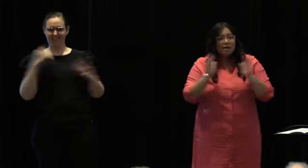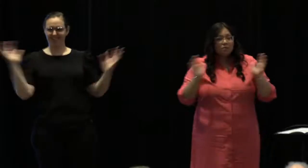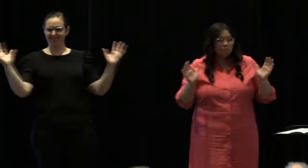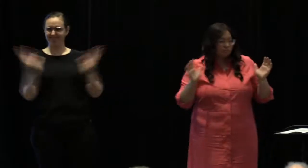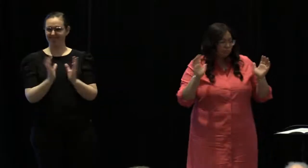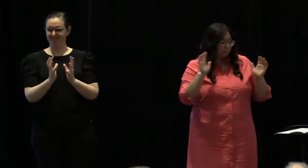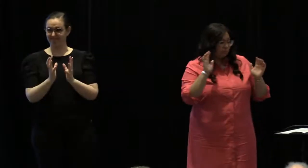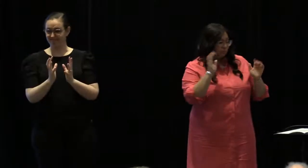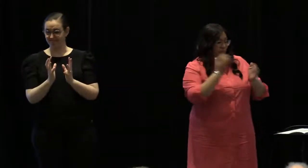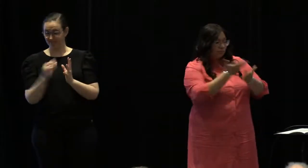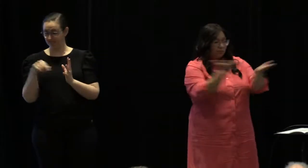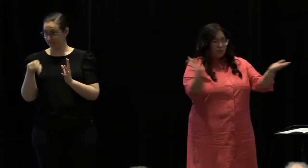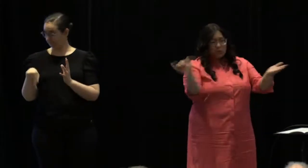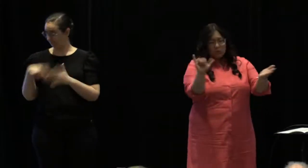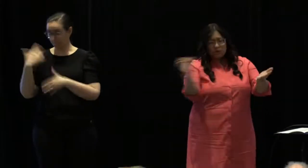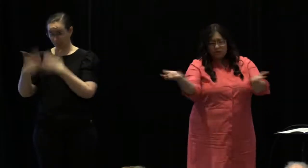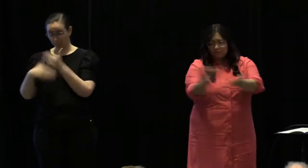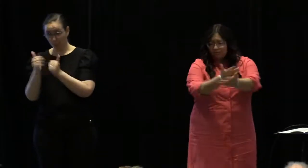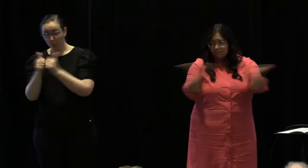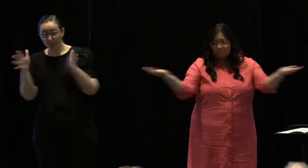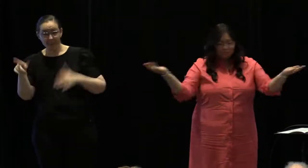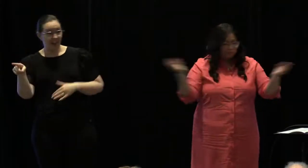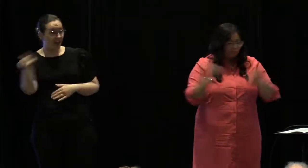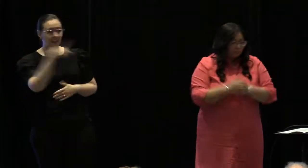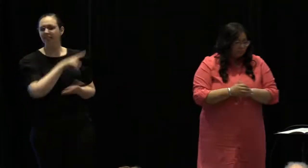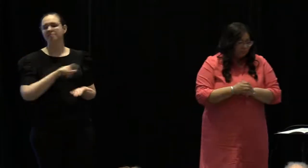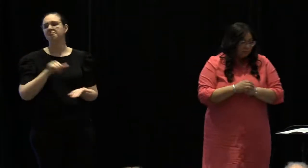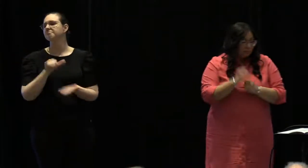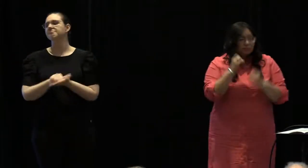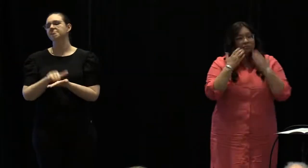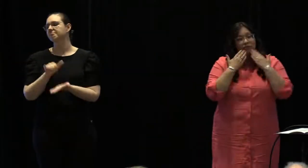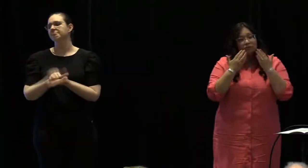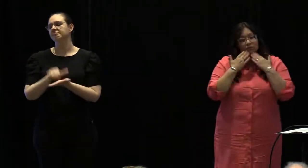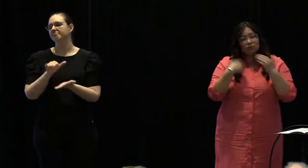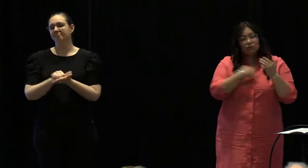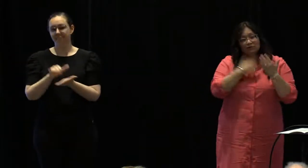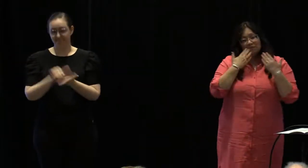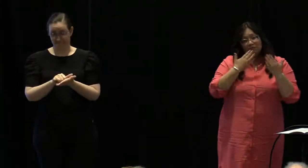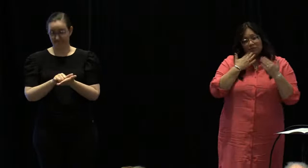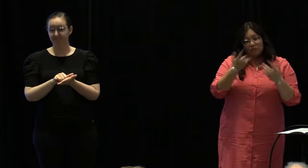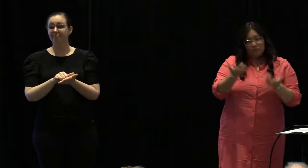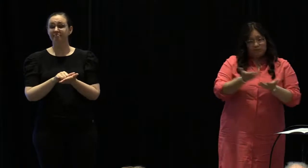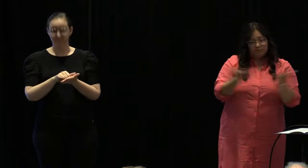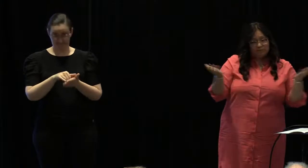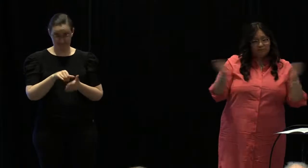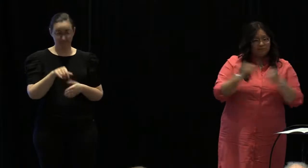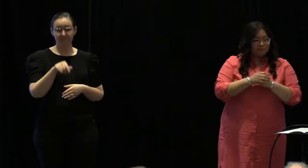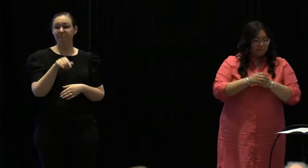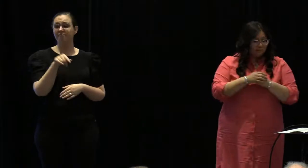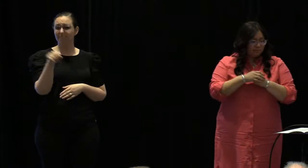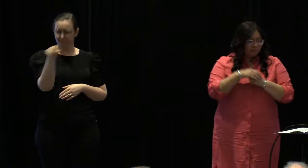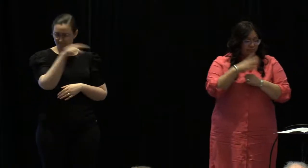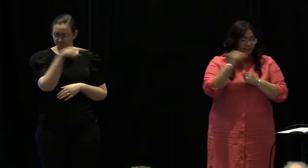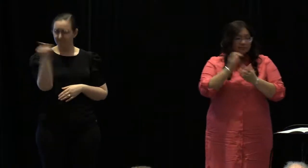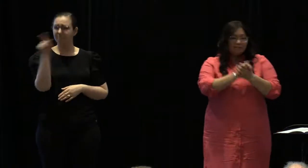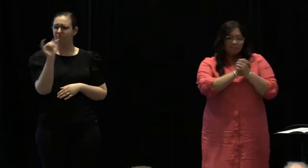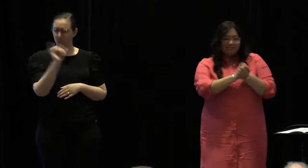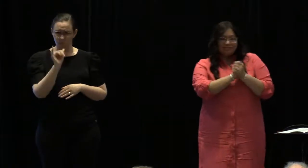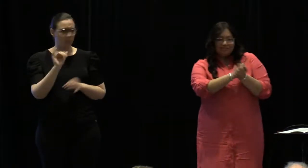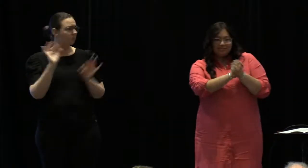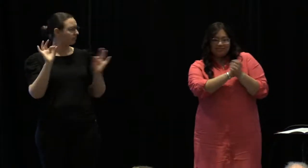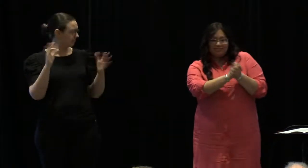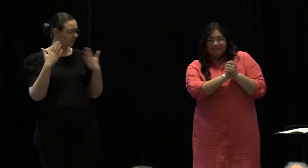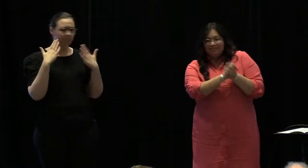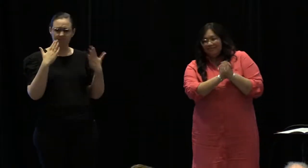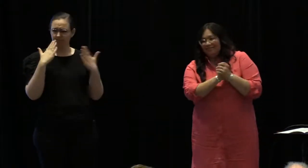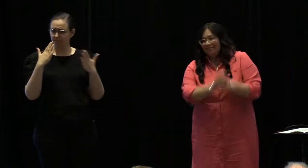night possible. If there was no Accessibility Act, there would not be an appreciation event. So thank you all so